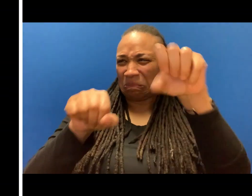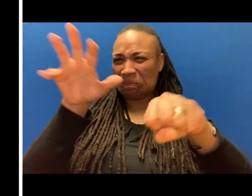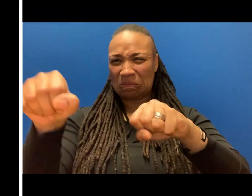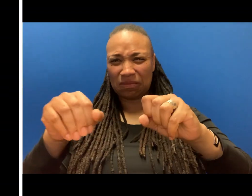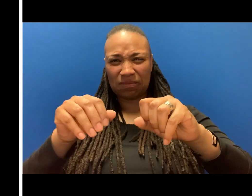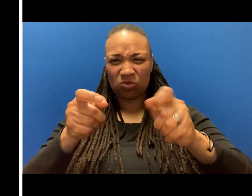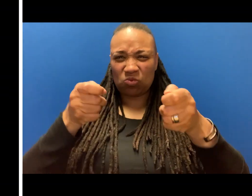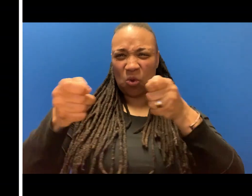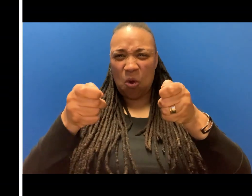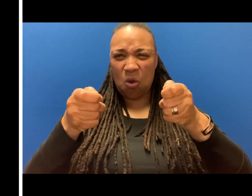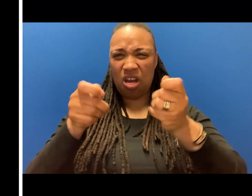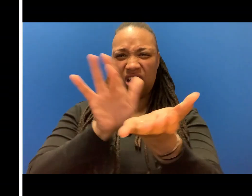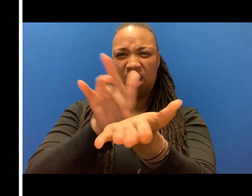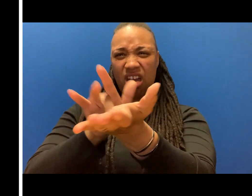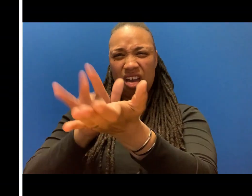people needed colonialism.